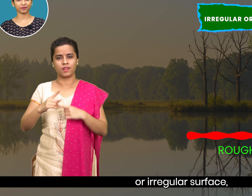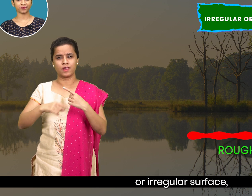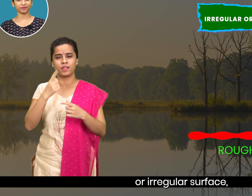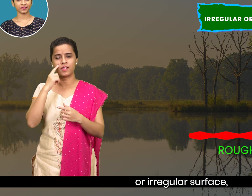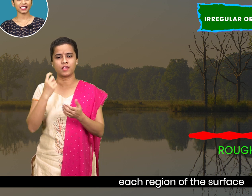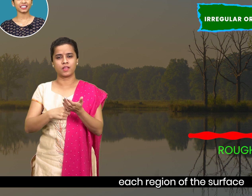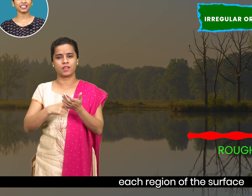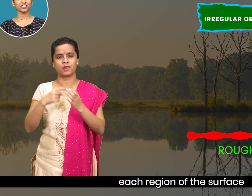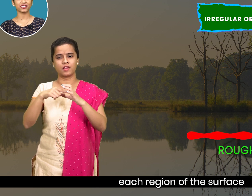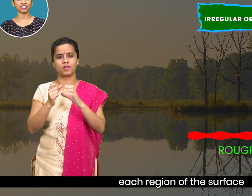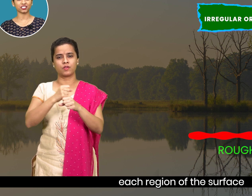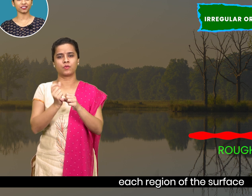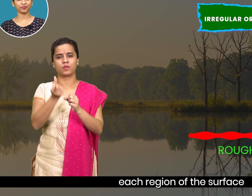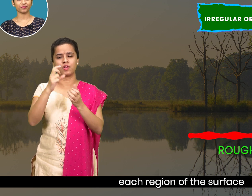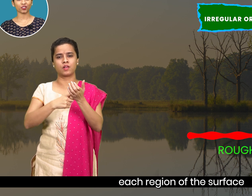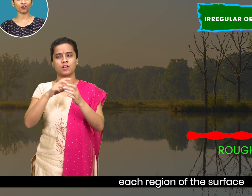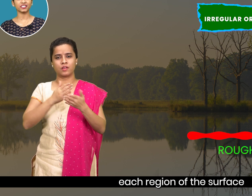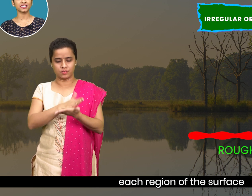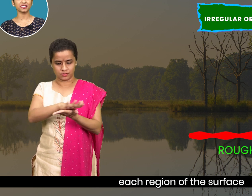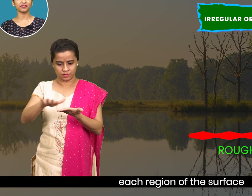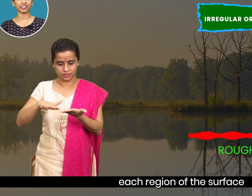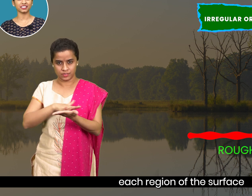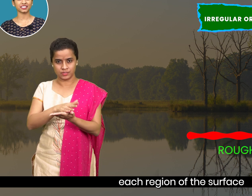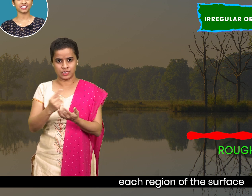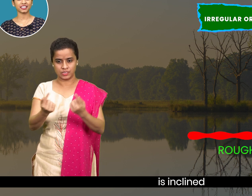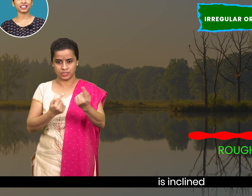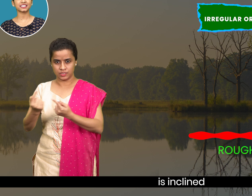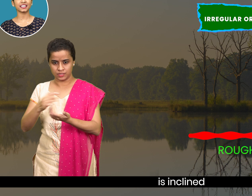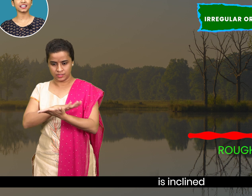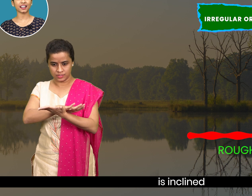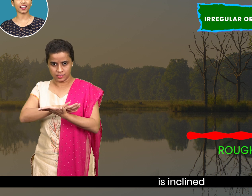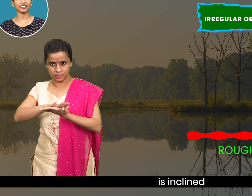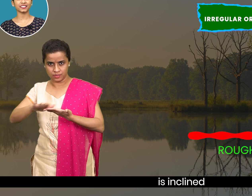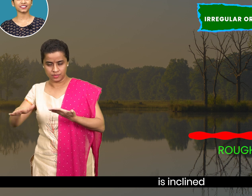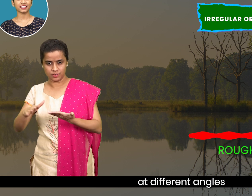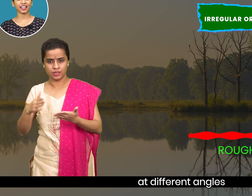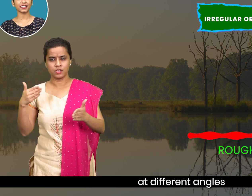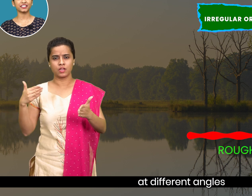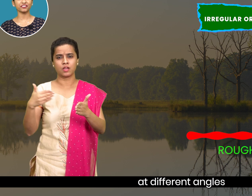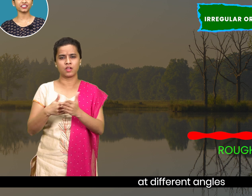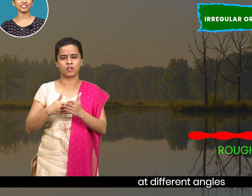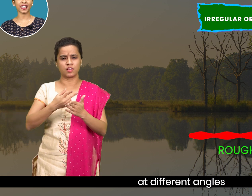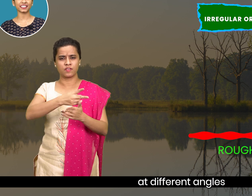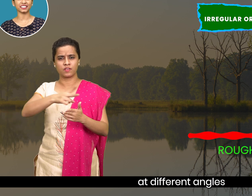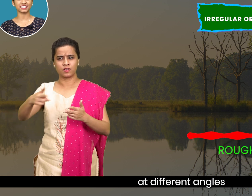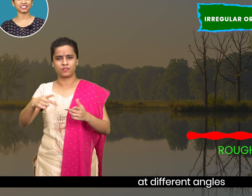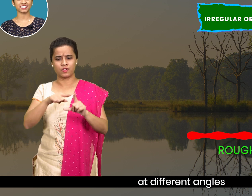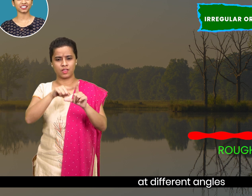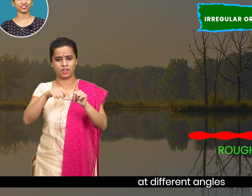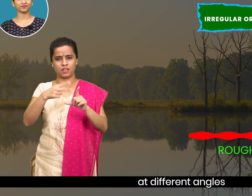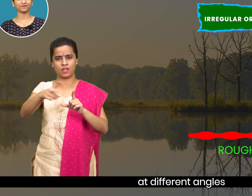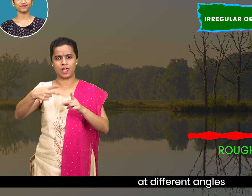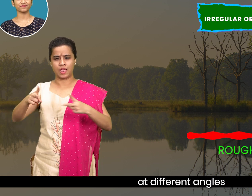surface, each region of the surface is inclined at different